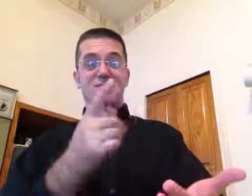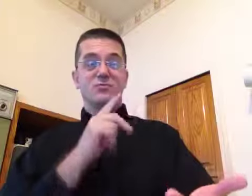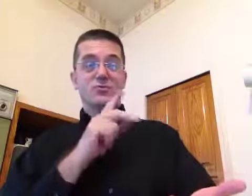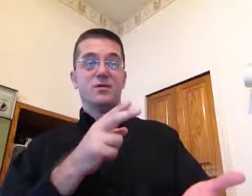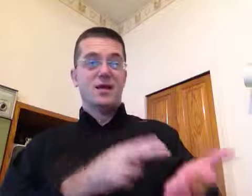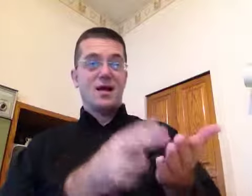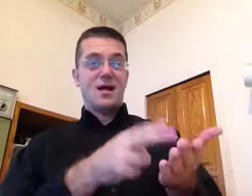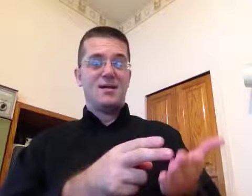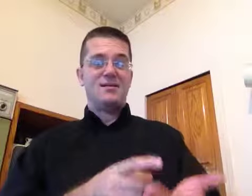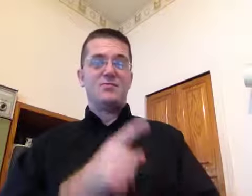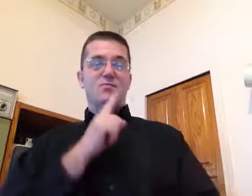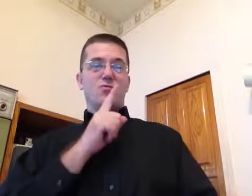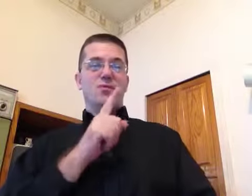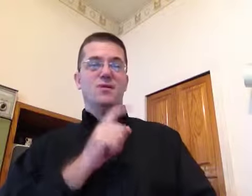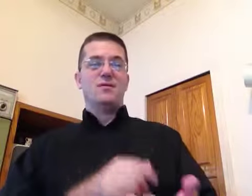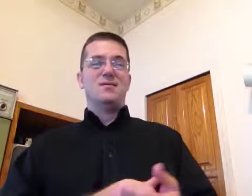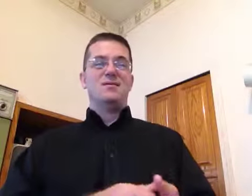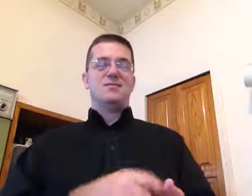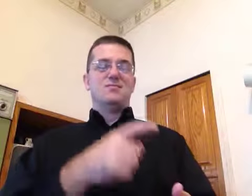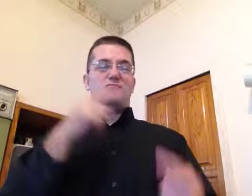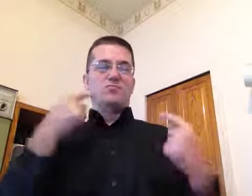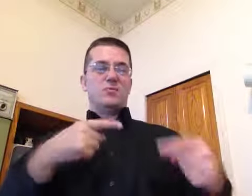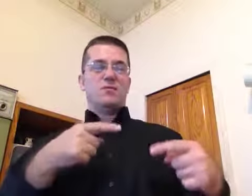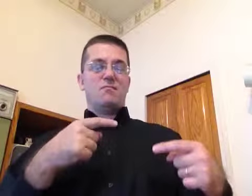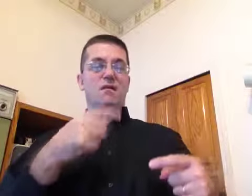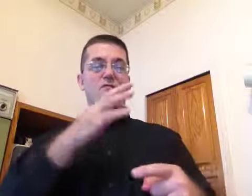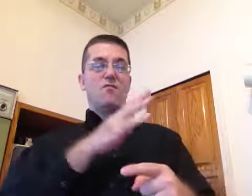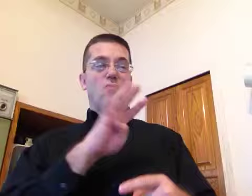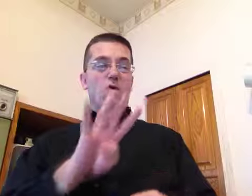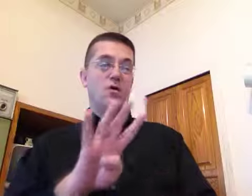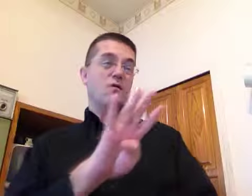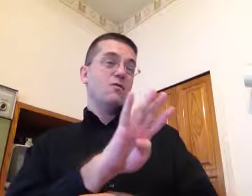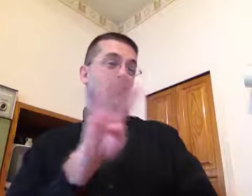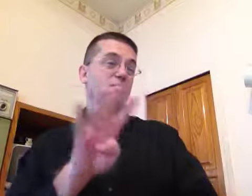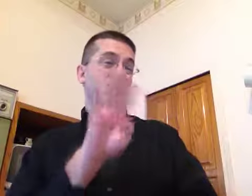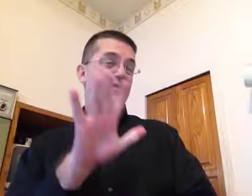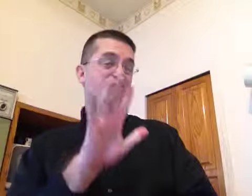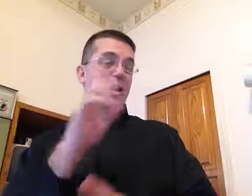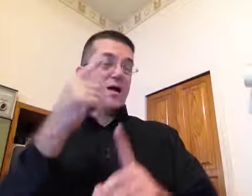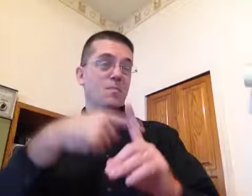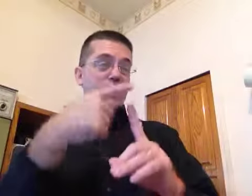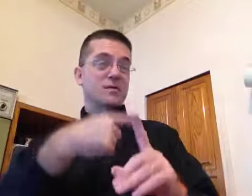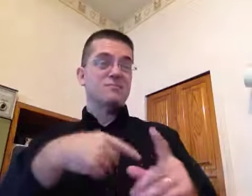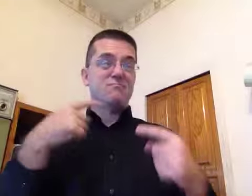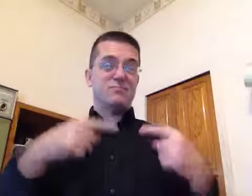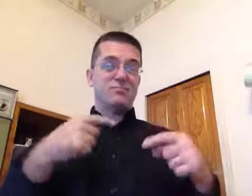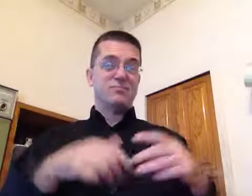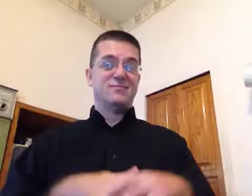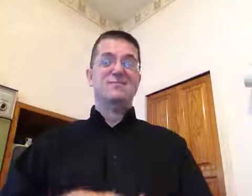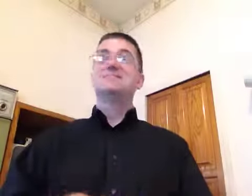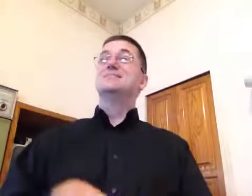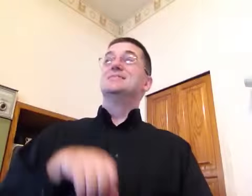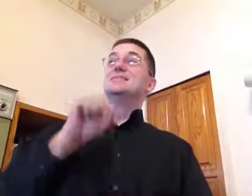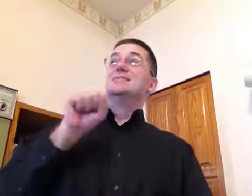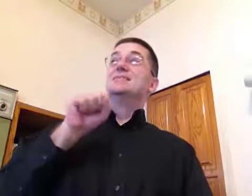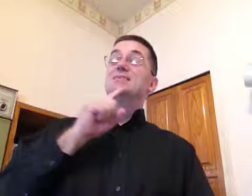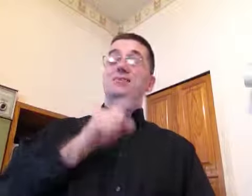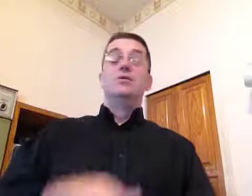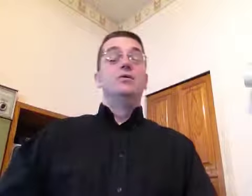call, it's you're really arguing about 4 or 5 months. Yeah, really. and, you know, by the time you find